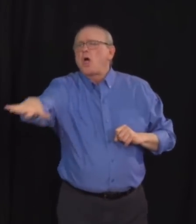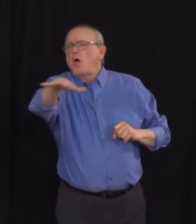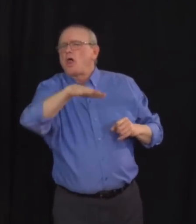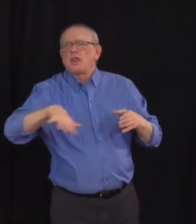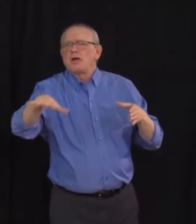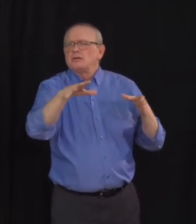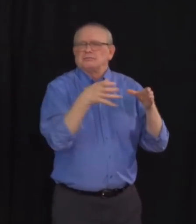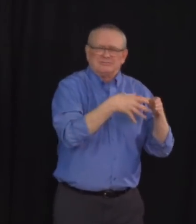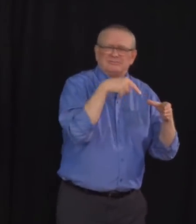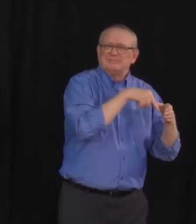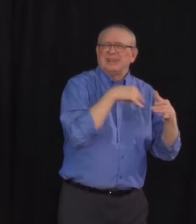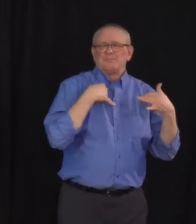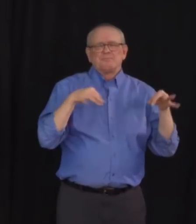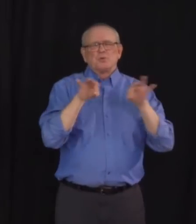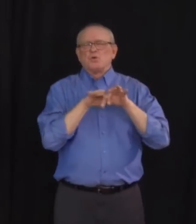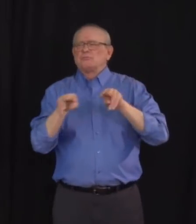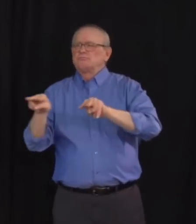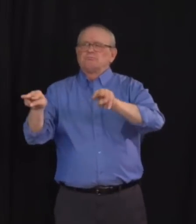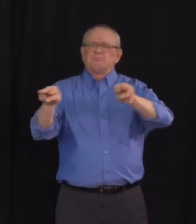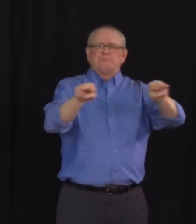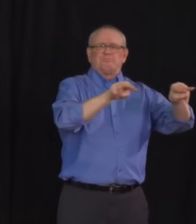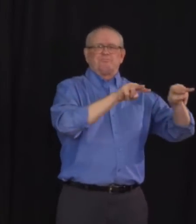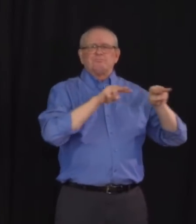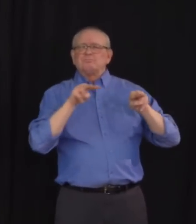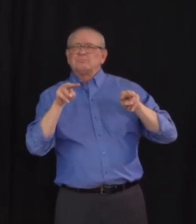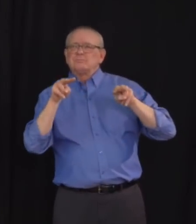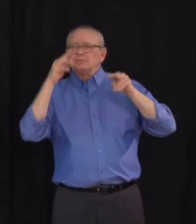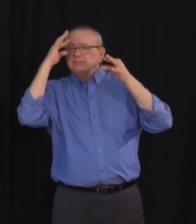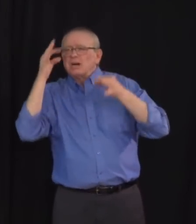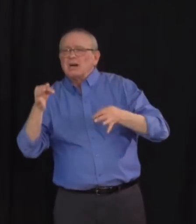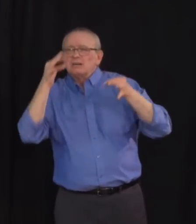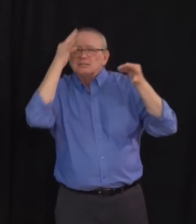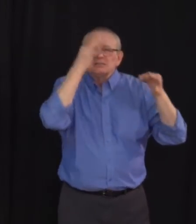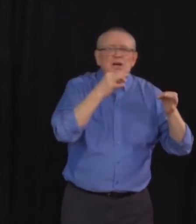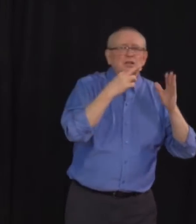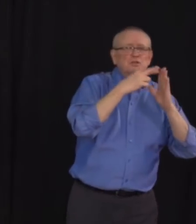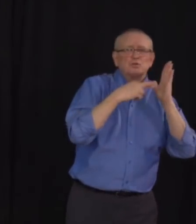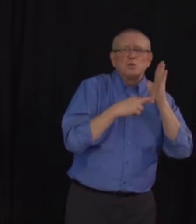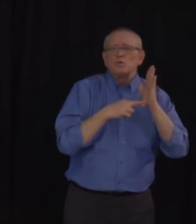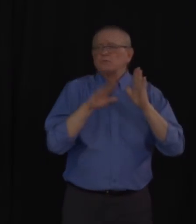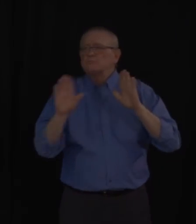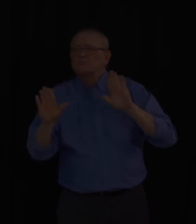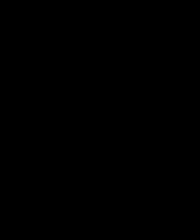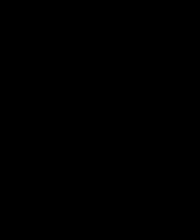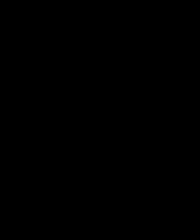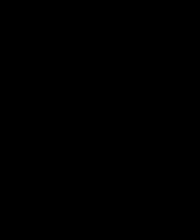perhaps enact more strict restrictions and go backwards in our progress.